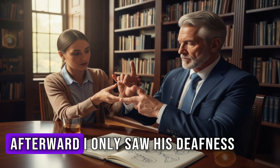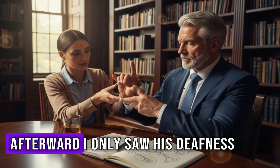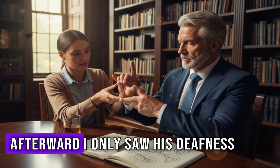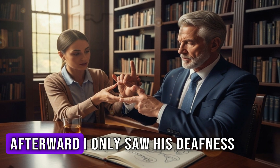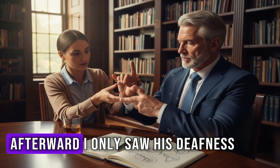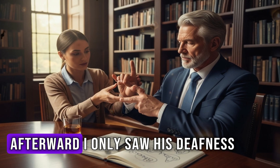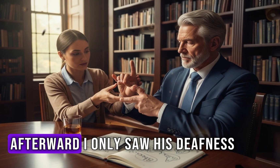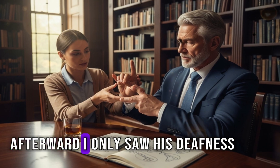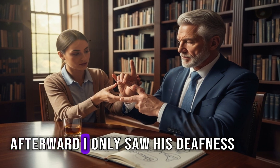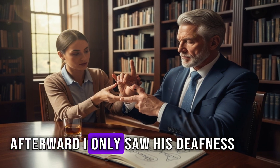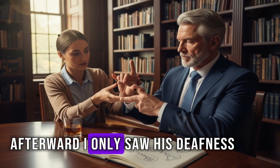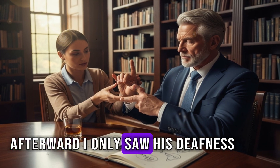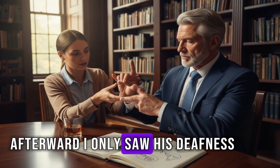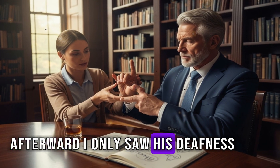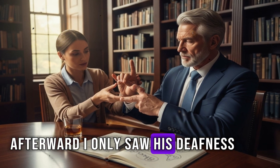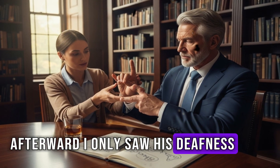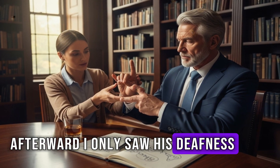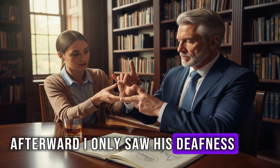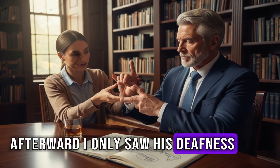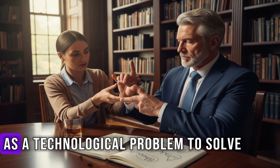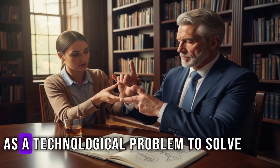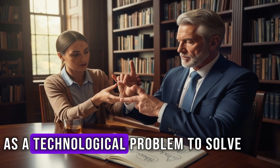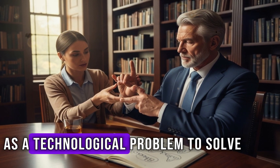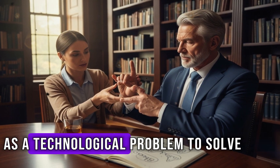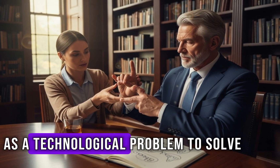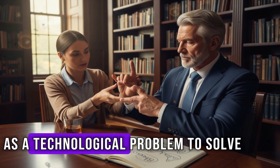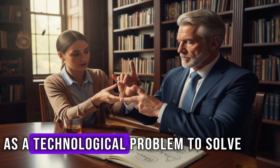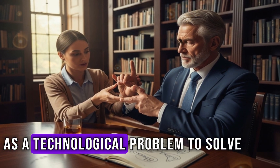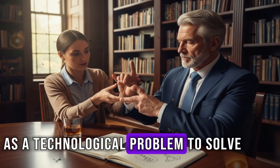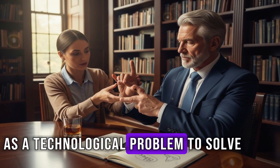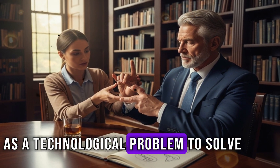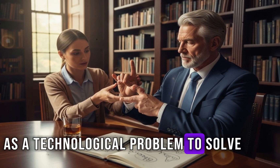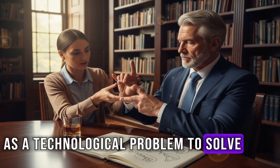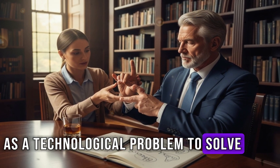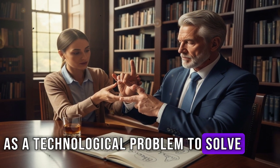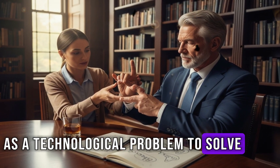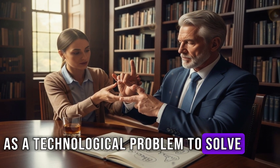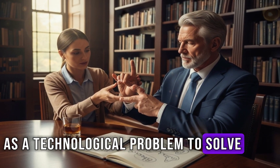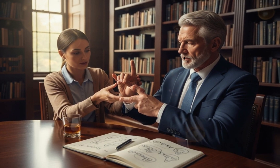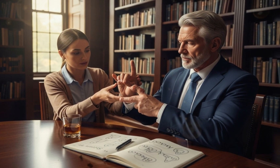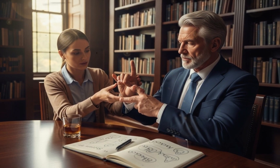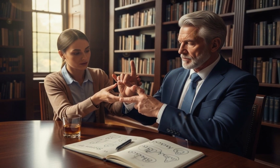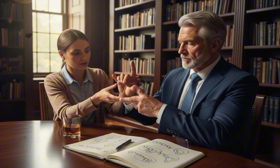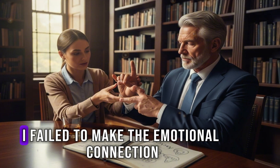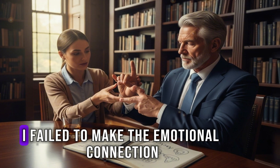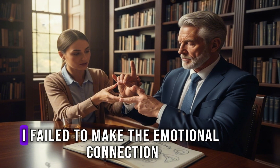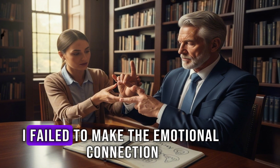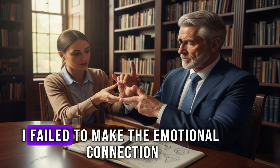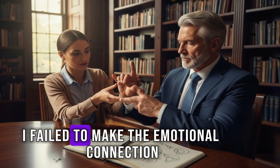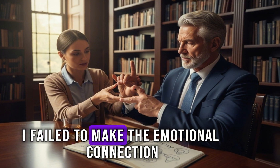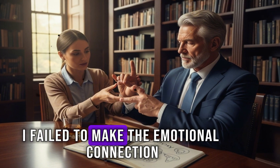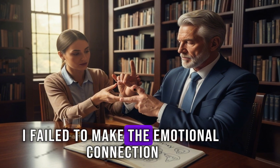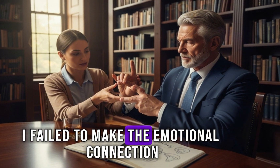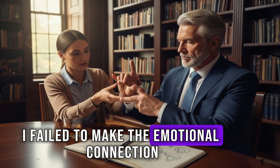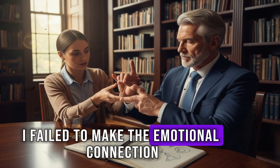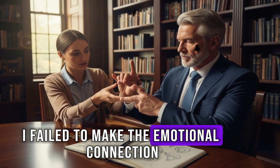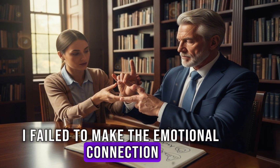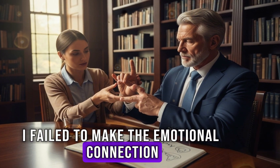Afterward, I only saw his deafness as a technological problem to solve. I failed to make the emotional